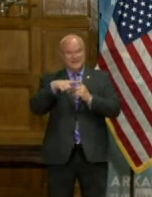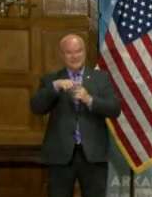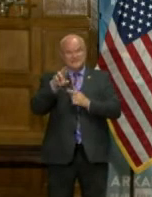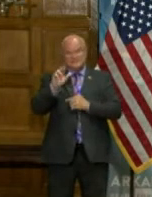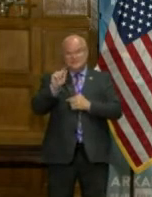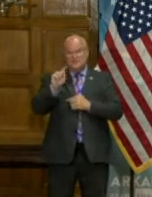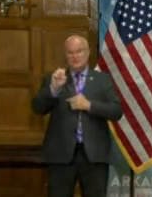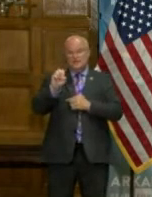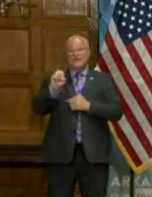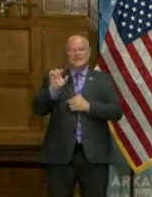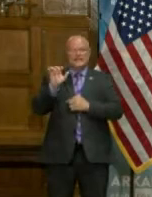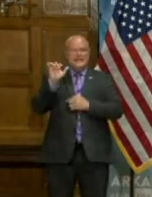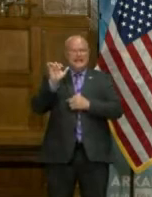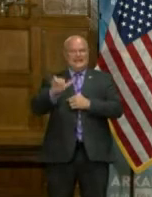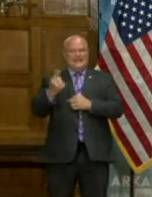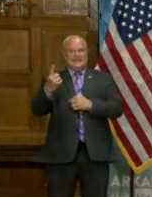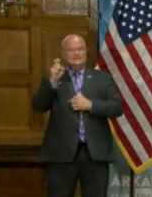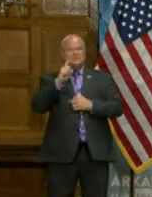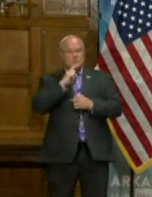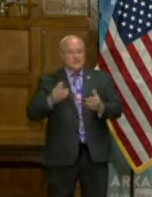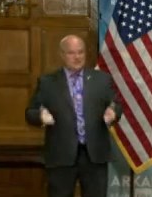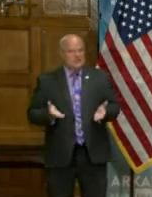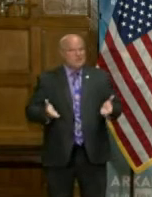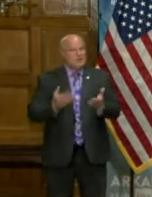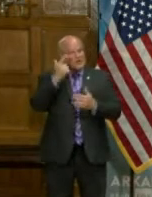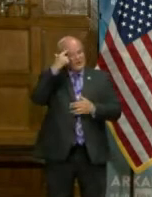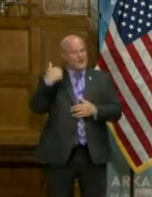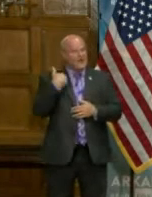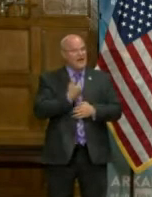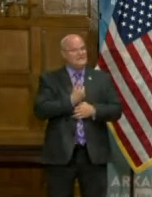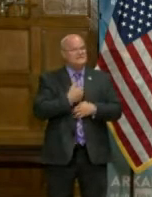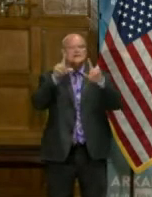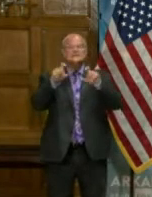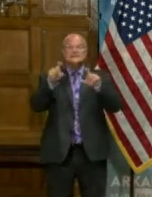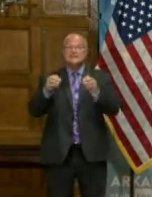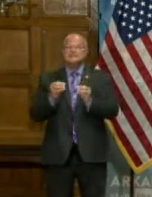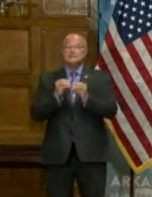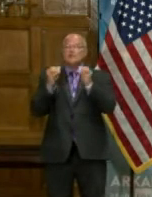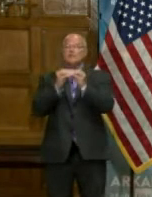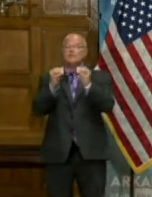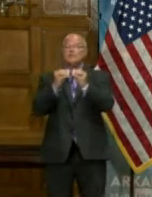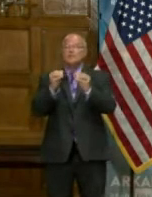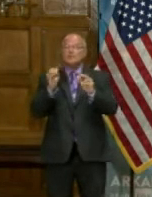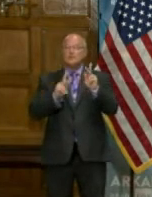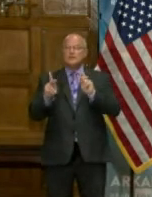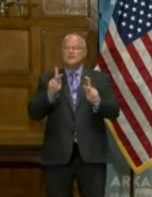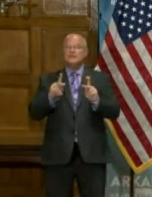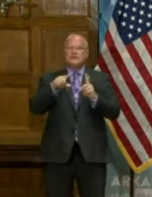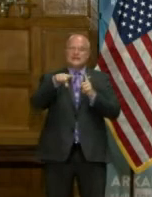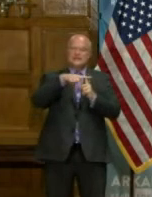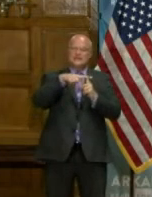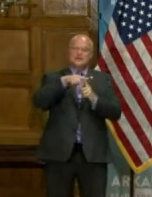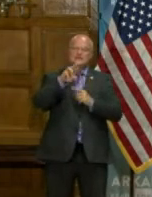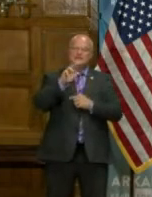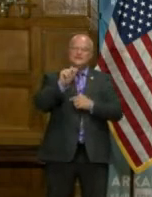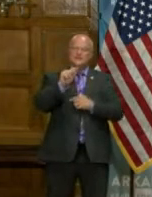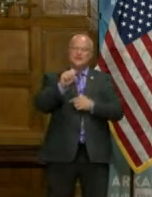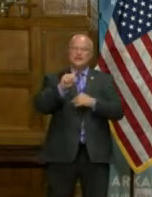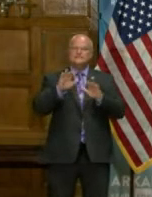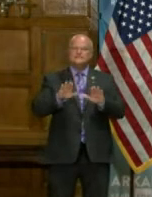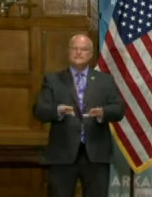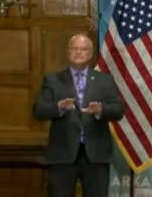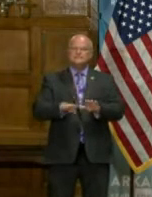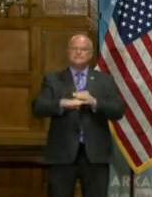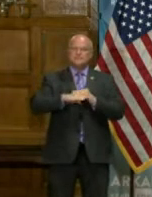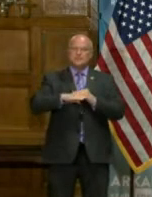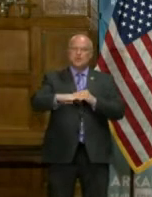rate, and that's something that should be encouraging to us as we test more and more. Our positivity rate is staying